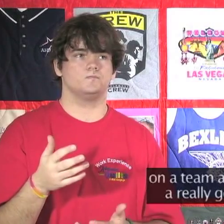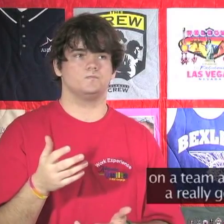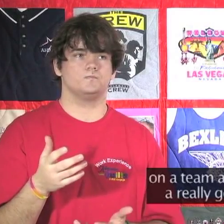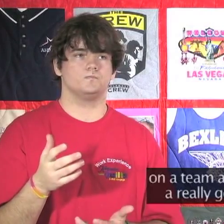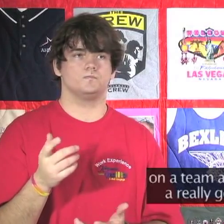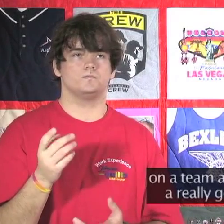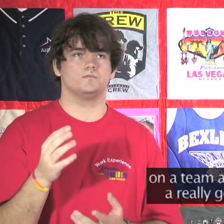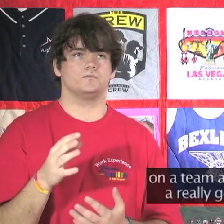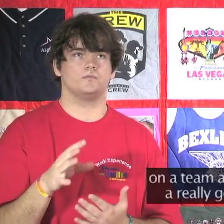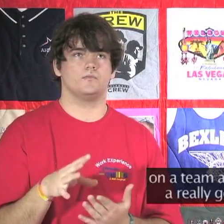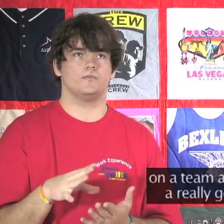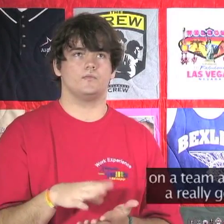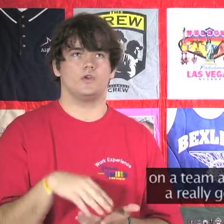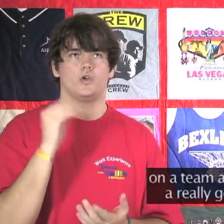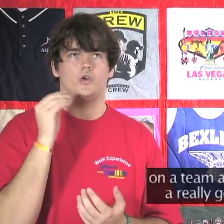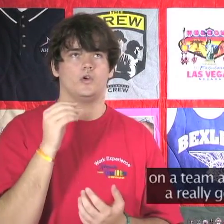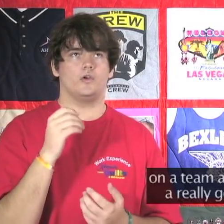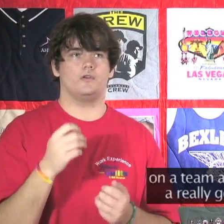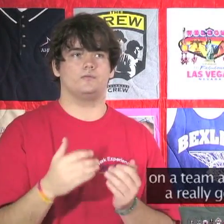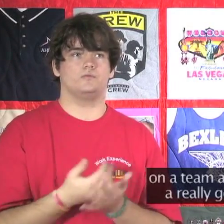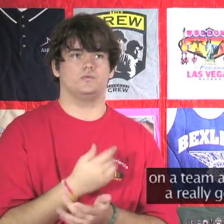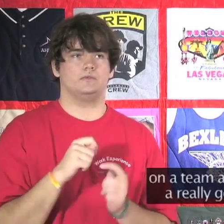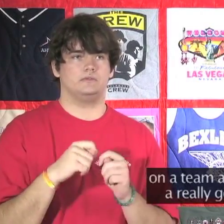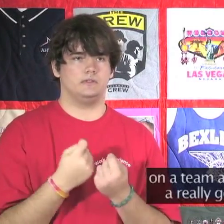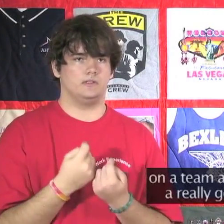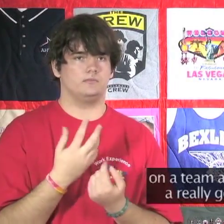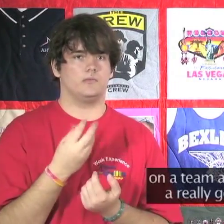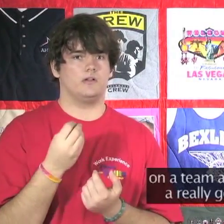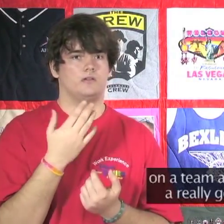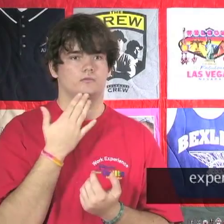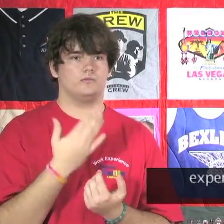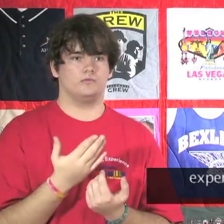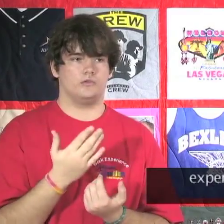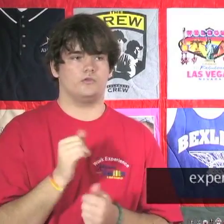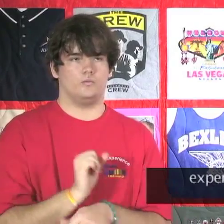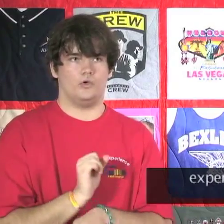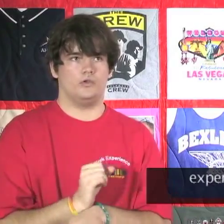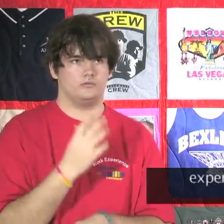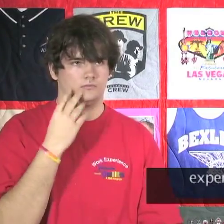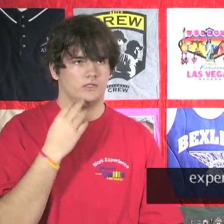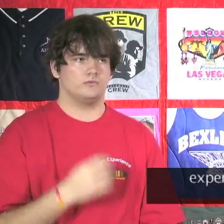Thank you.